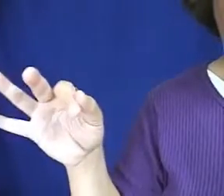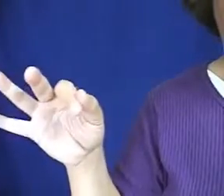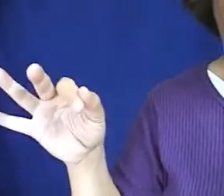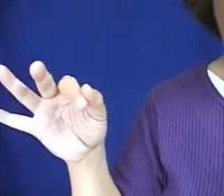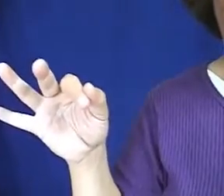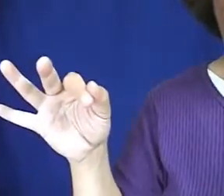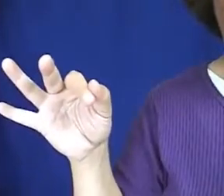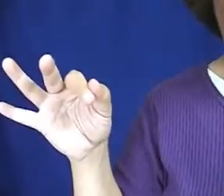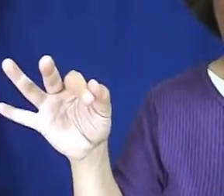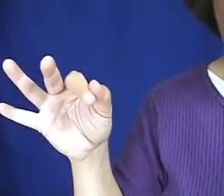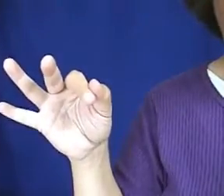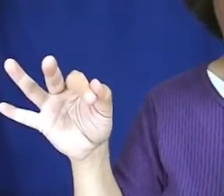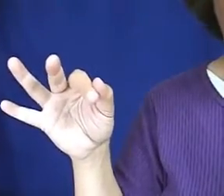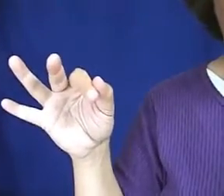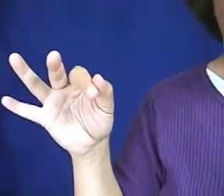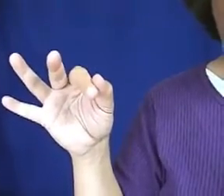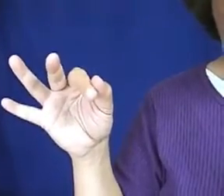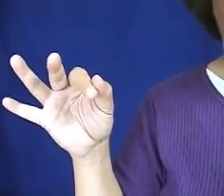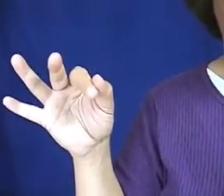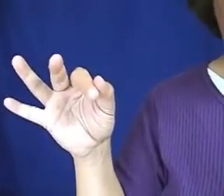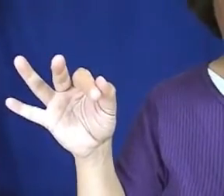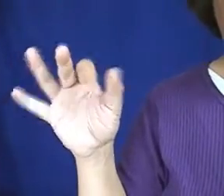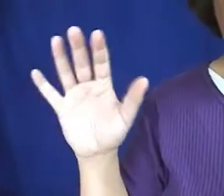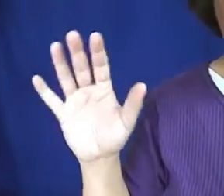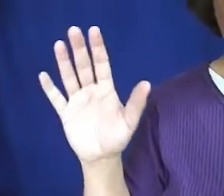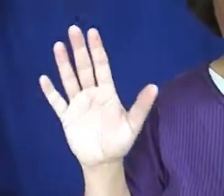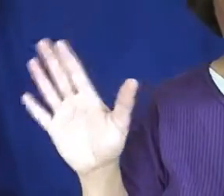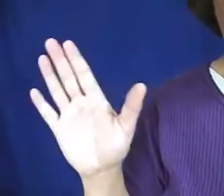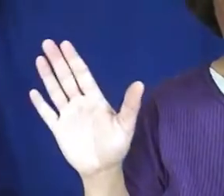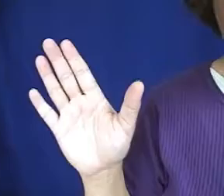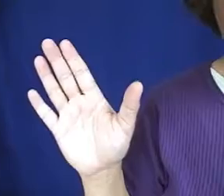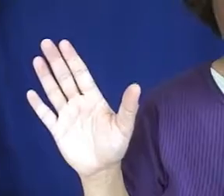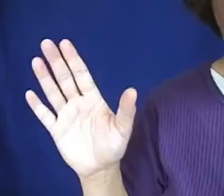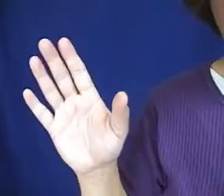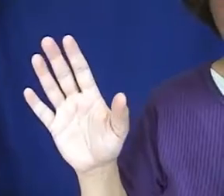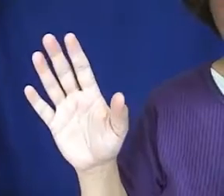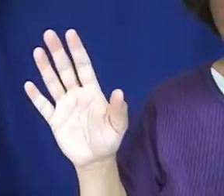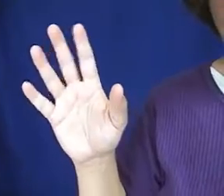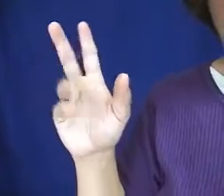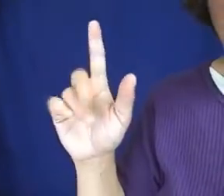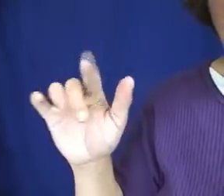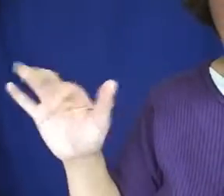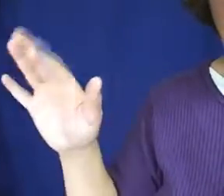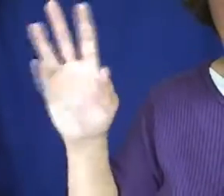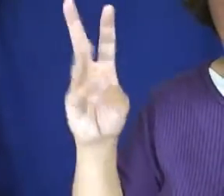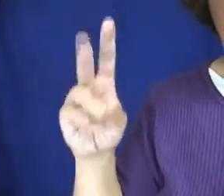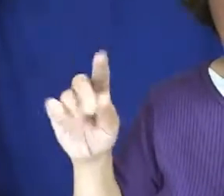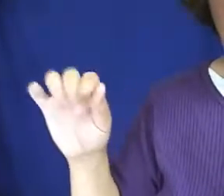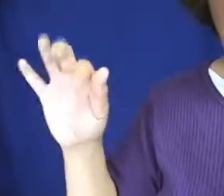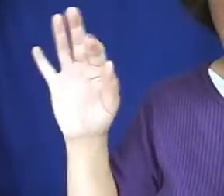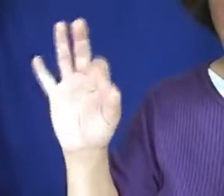with a double outward twist. But I haven't seen that around here, so that might be a northern variation. Let's see, 16, 17, 18,